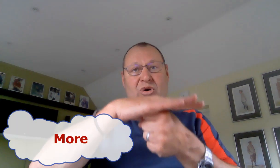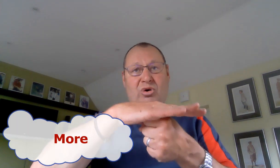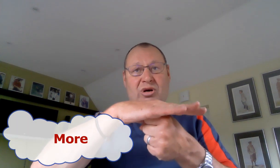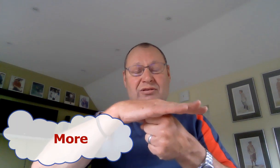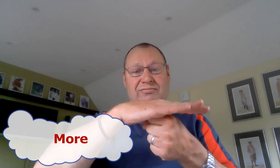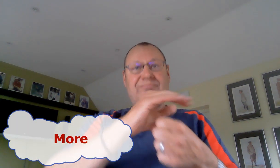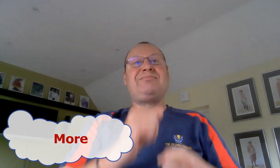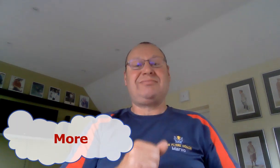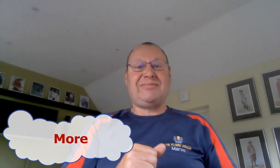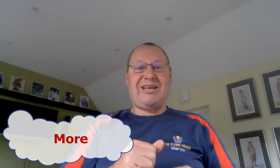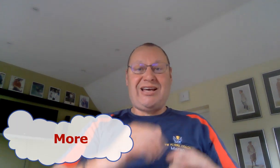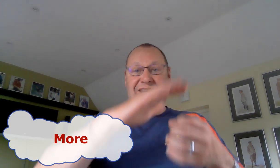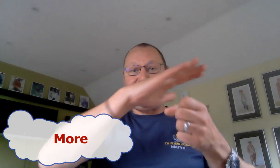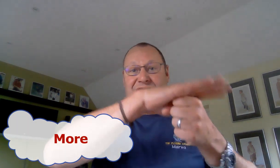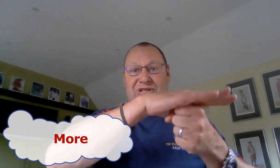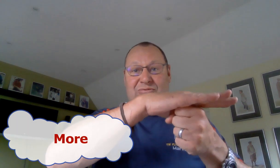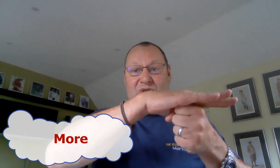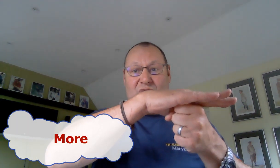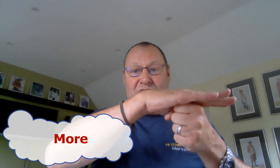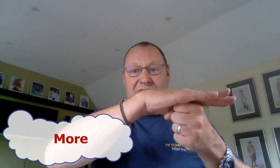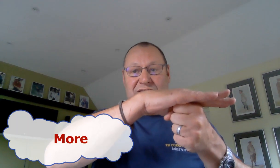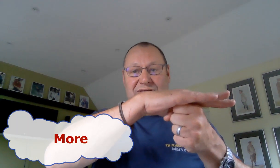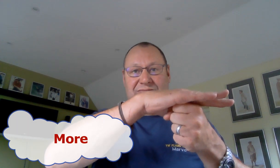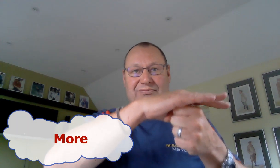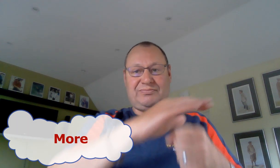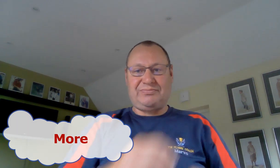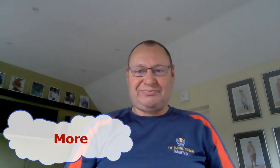More. I want to do more.